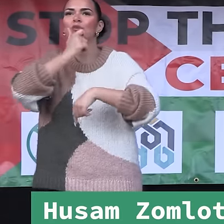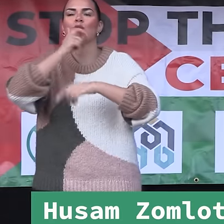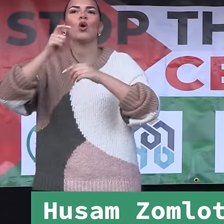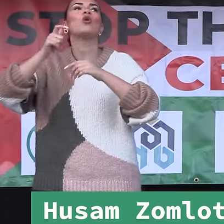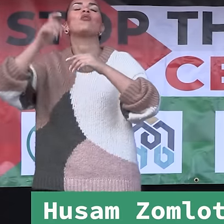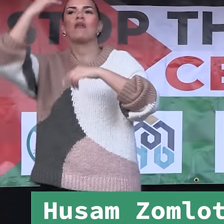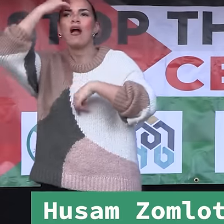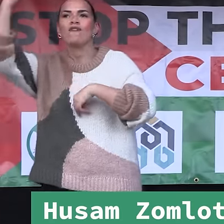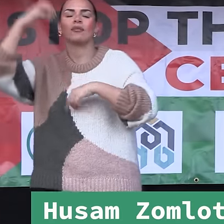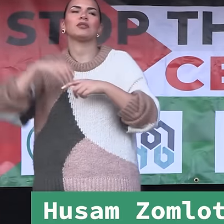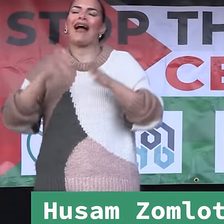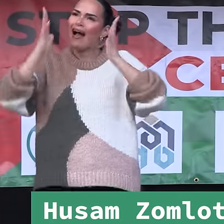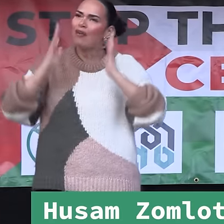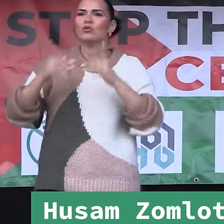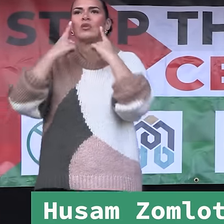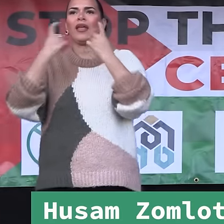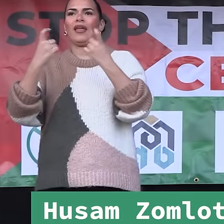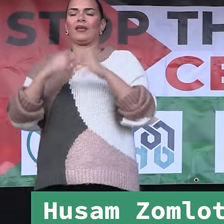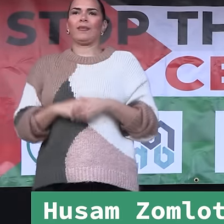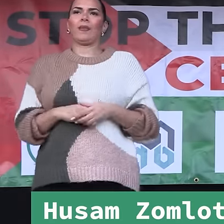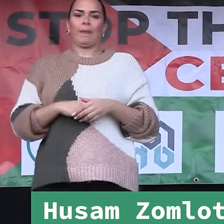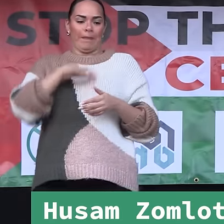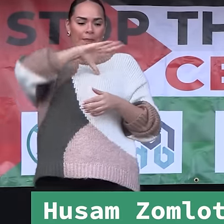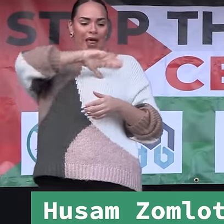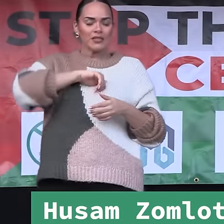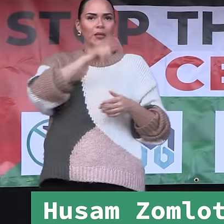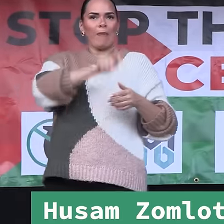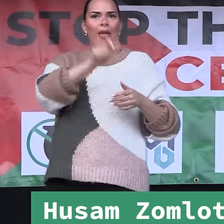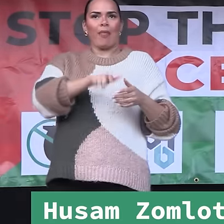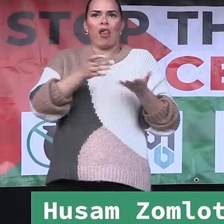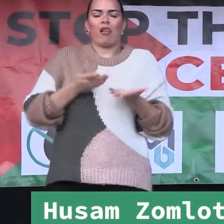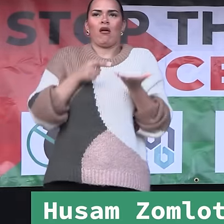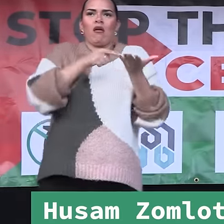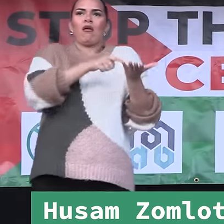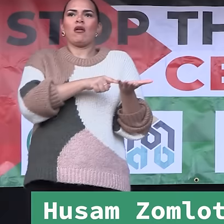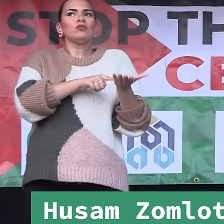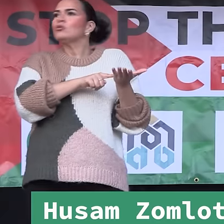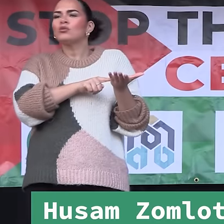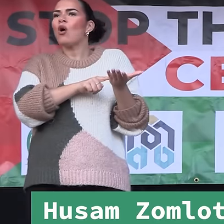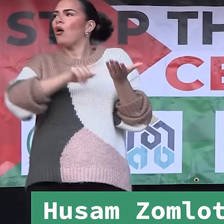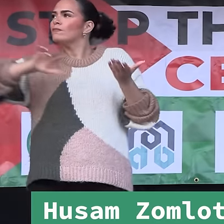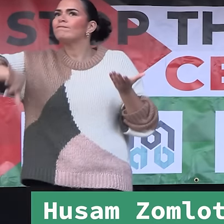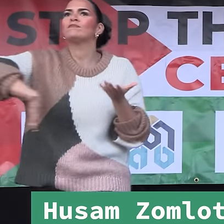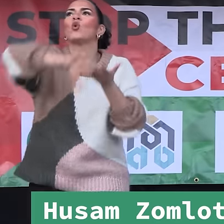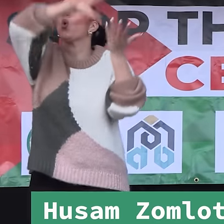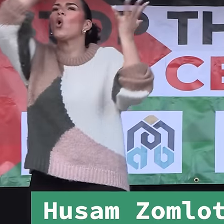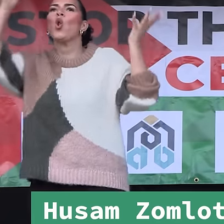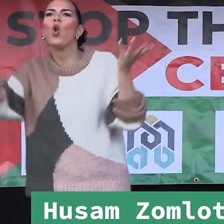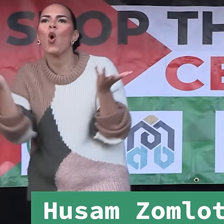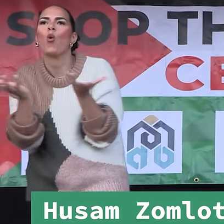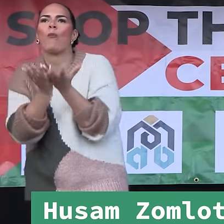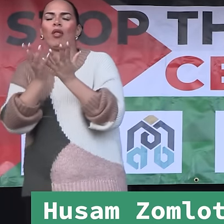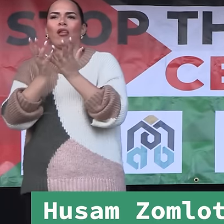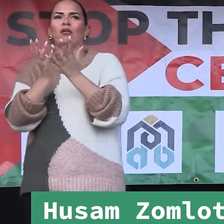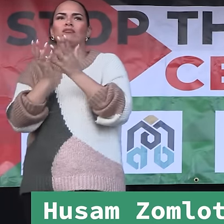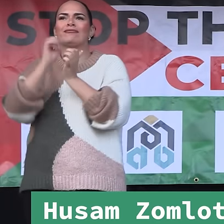is no longer just about the Palestinian people. This is about the entire global structure. This